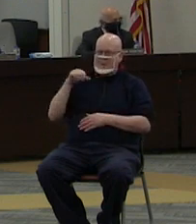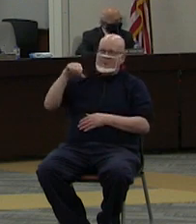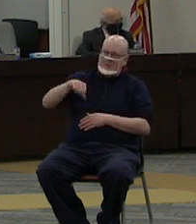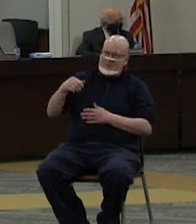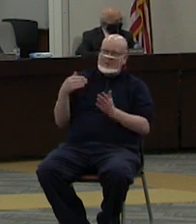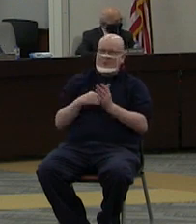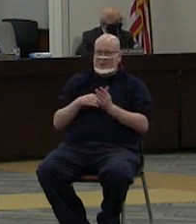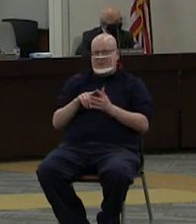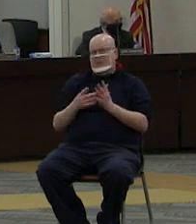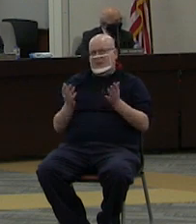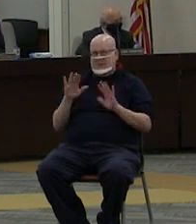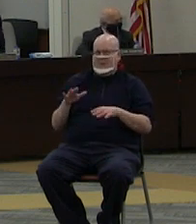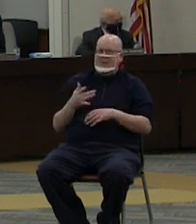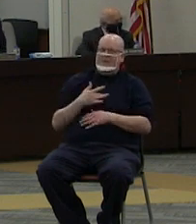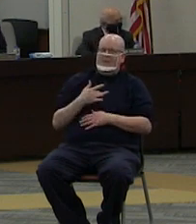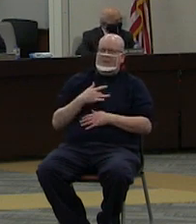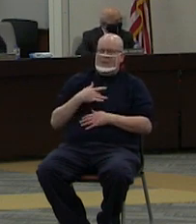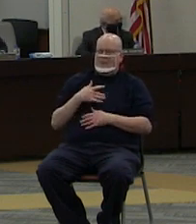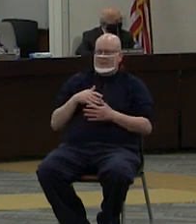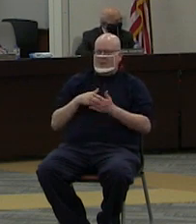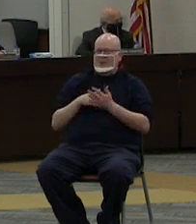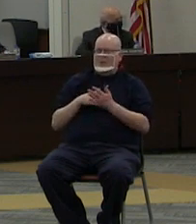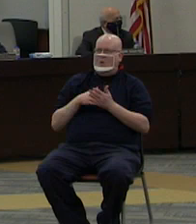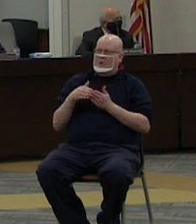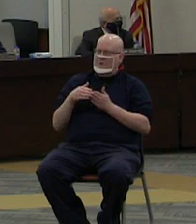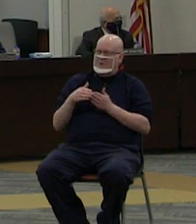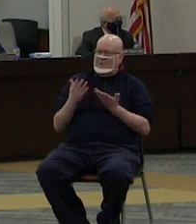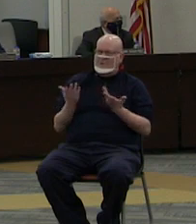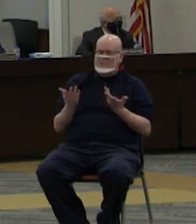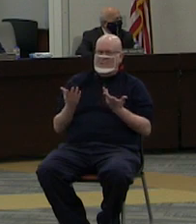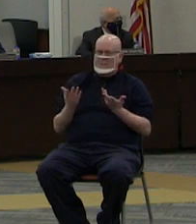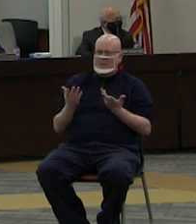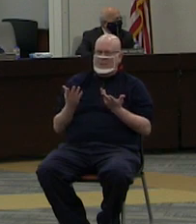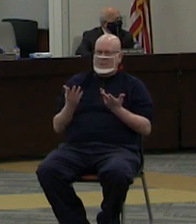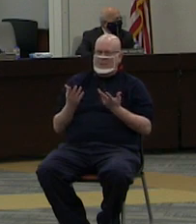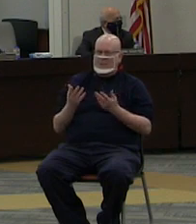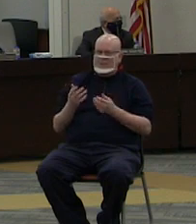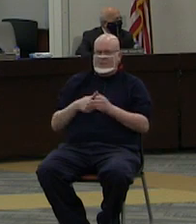over. I feel like a lot of the times I kind of just follow up with